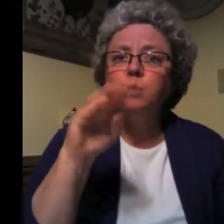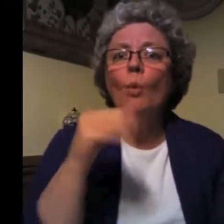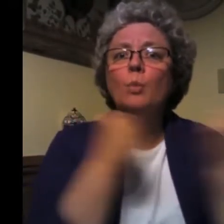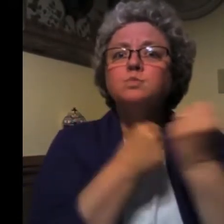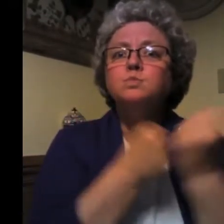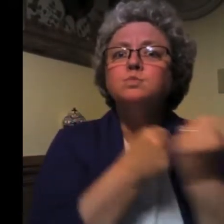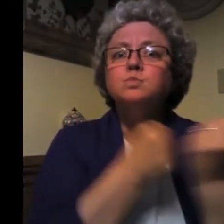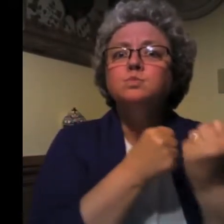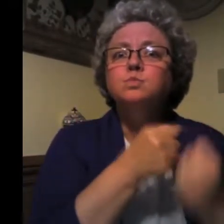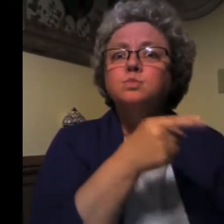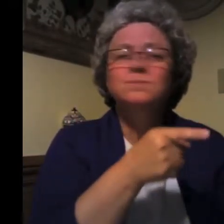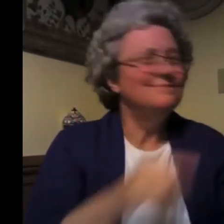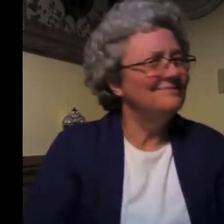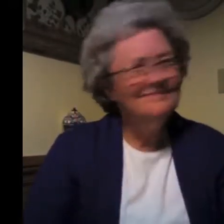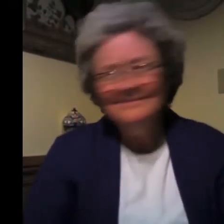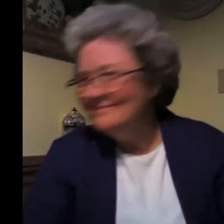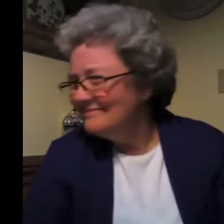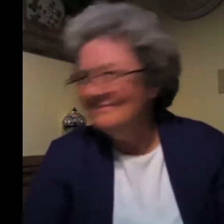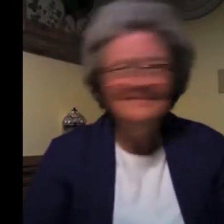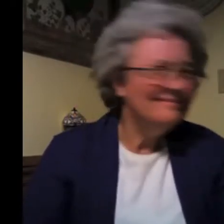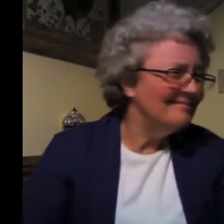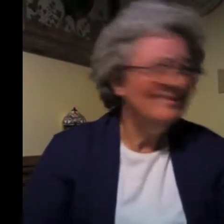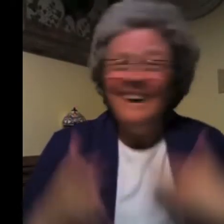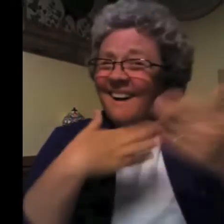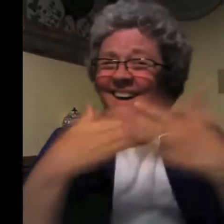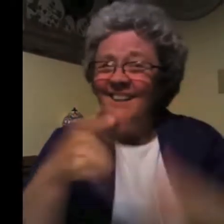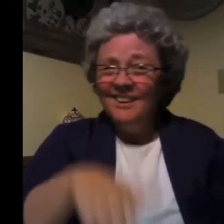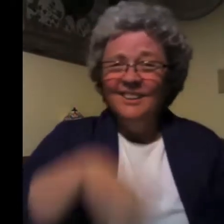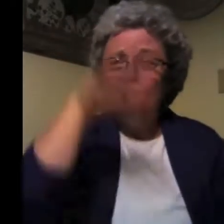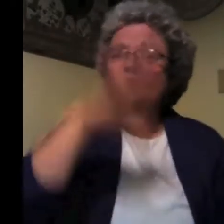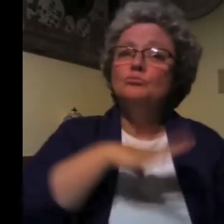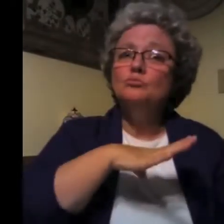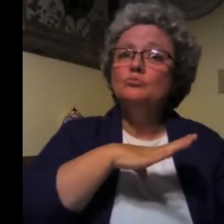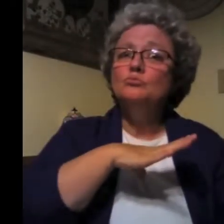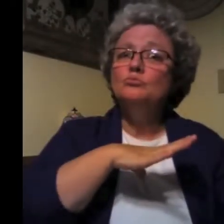It's time that we all stop supporting oralism.